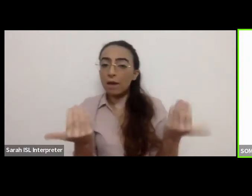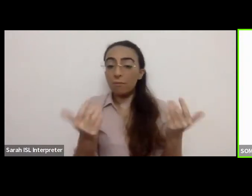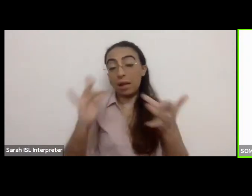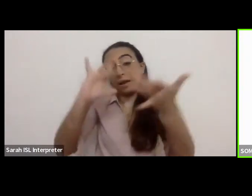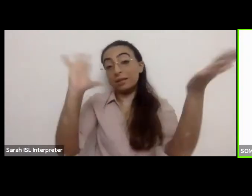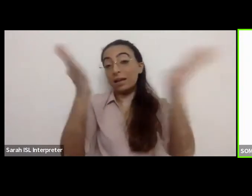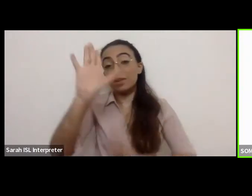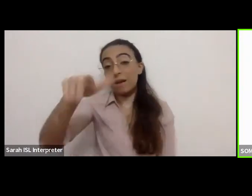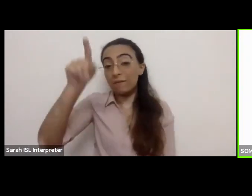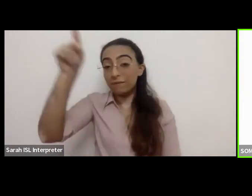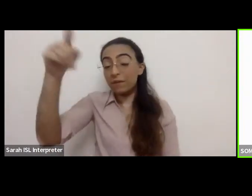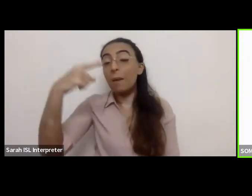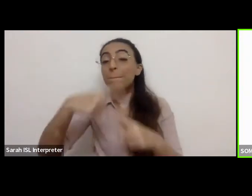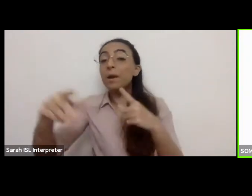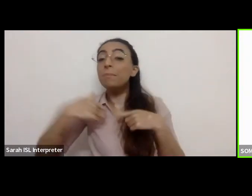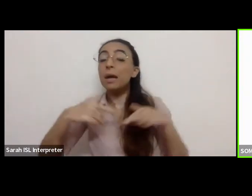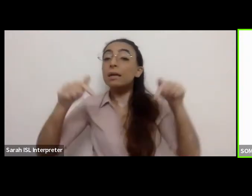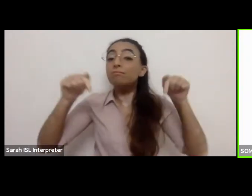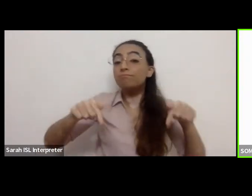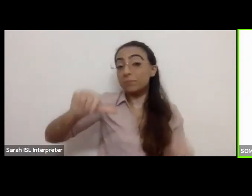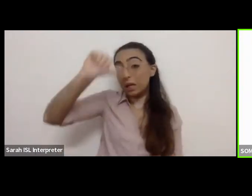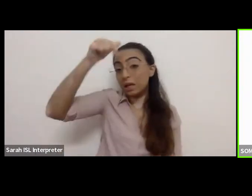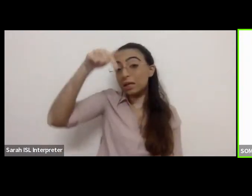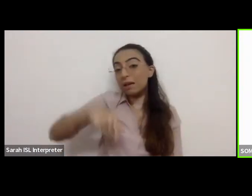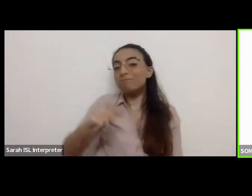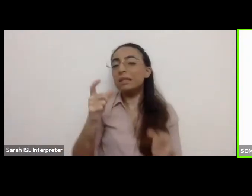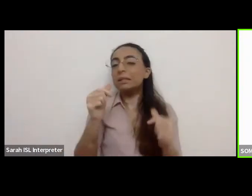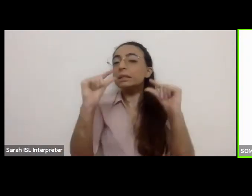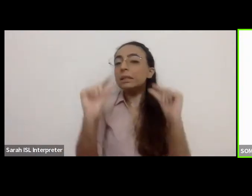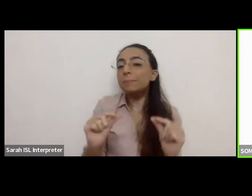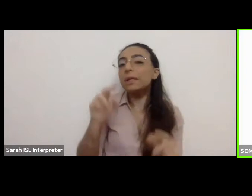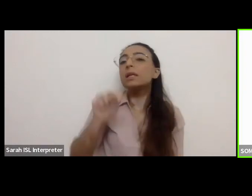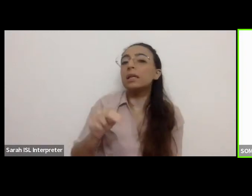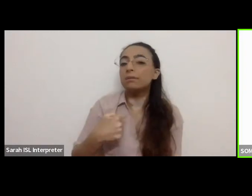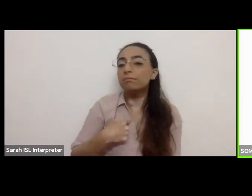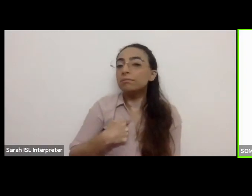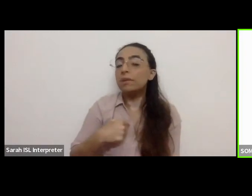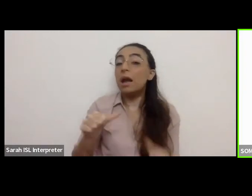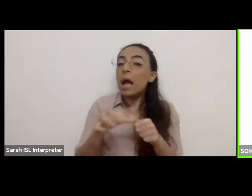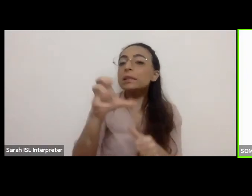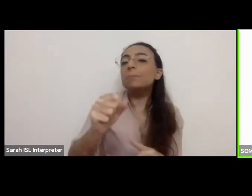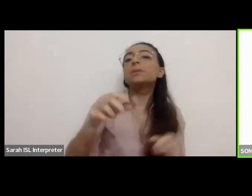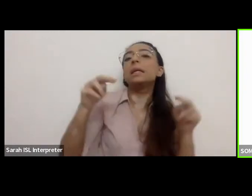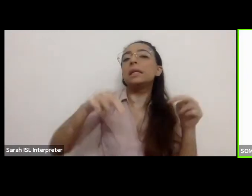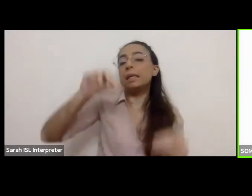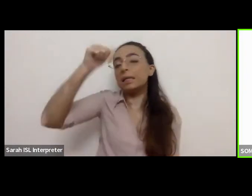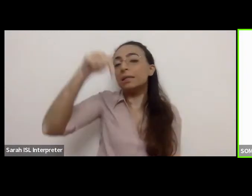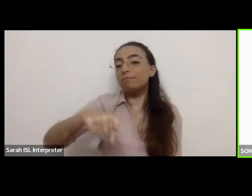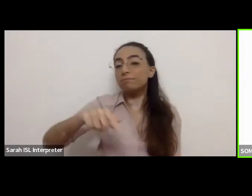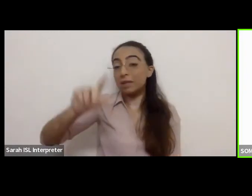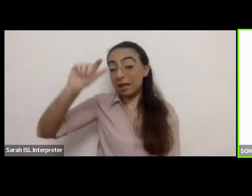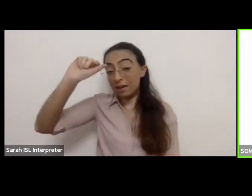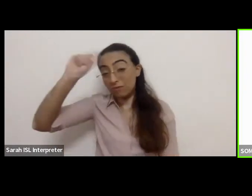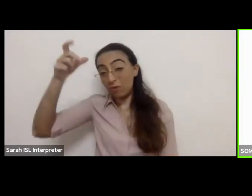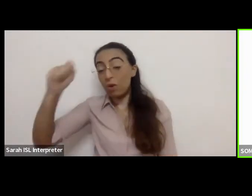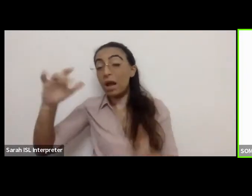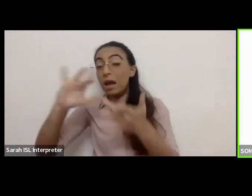but we have to make them more affordable and accessible here. I think the government needs to